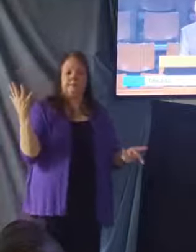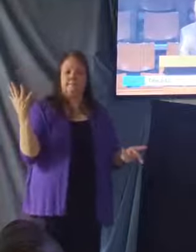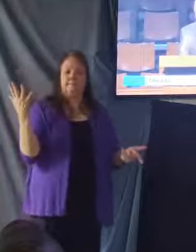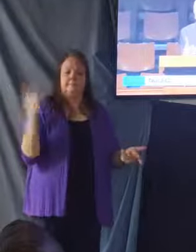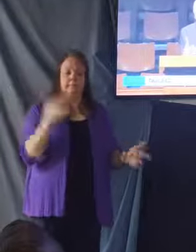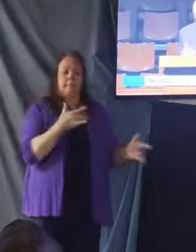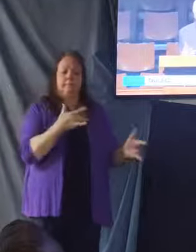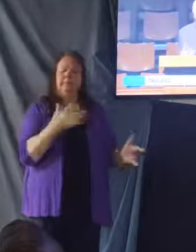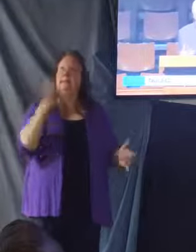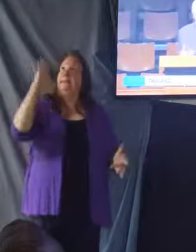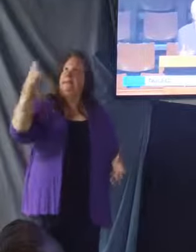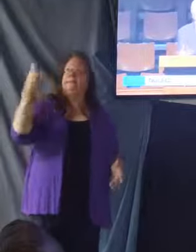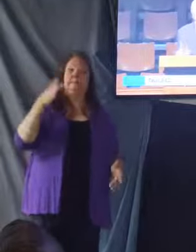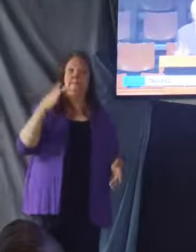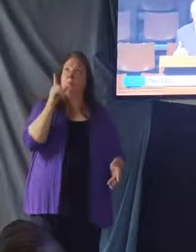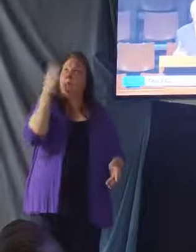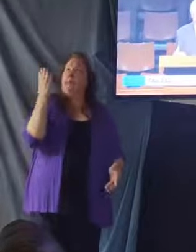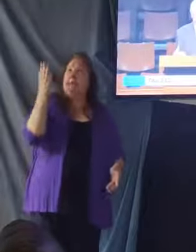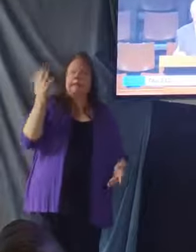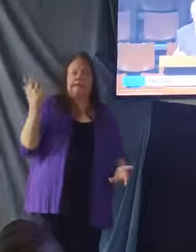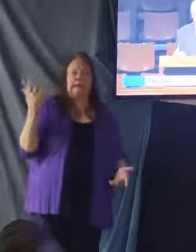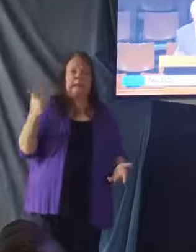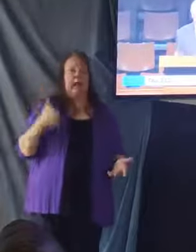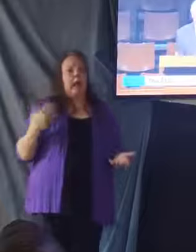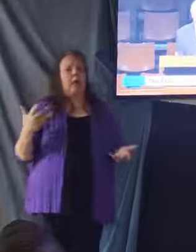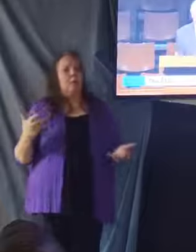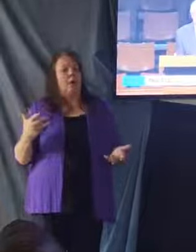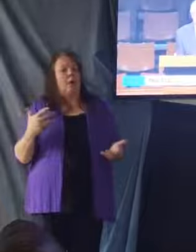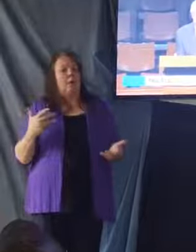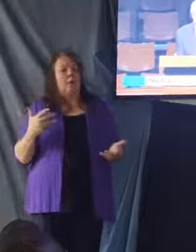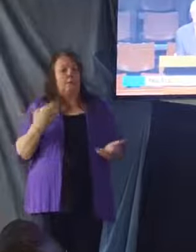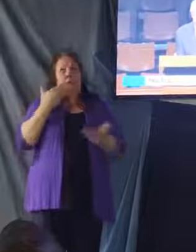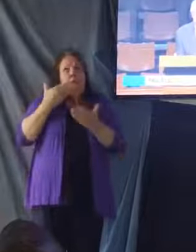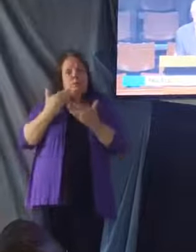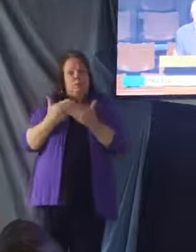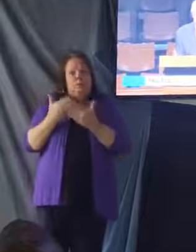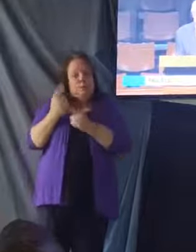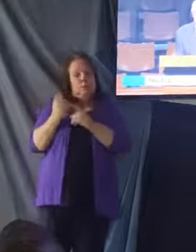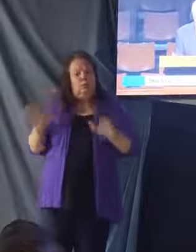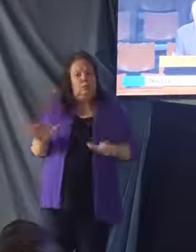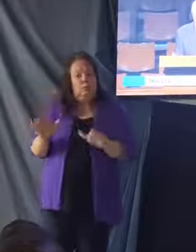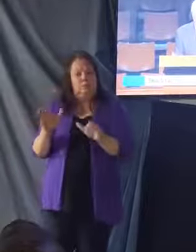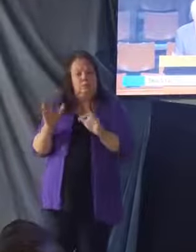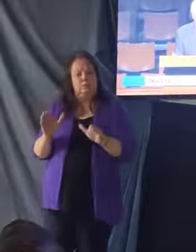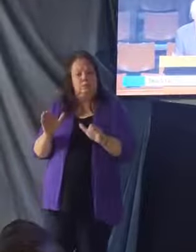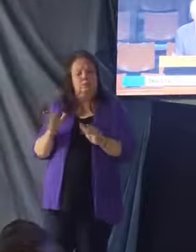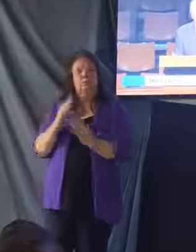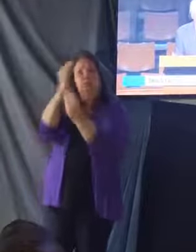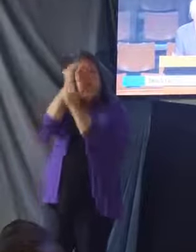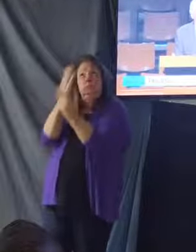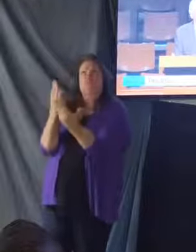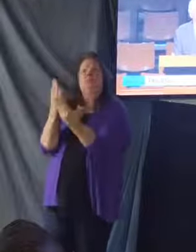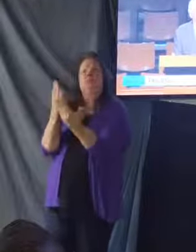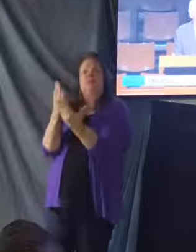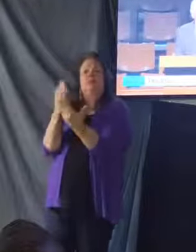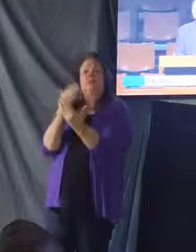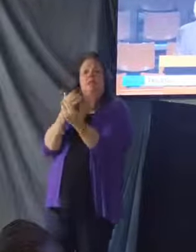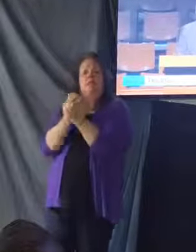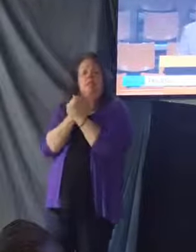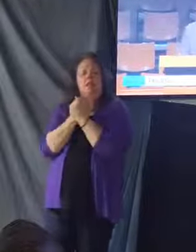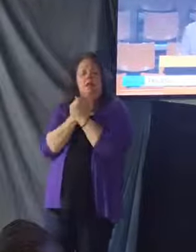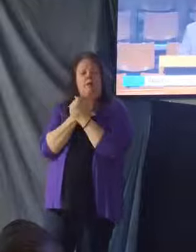The character of God. I want to be a righteous person, a godly person. And I love the